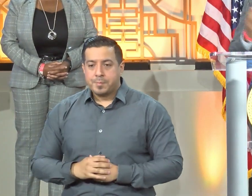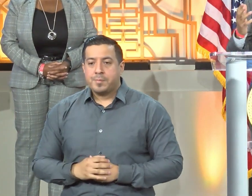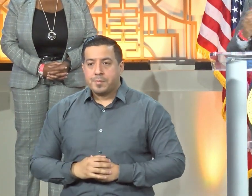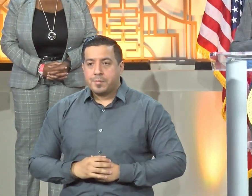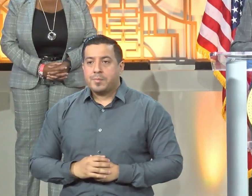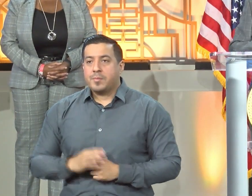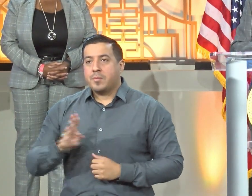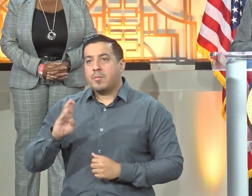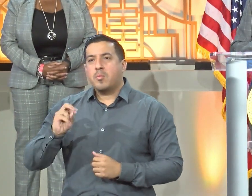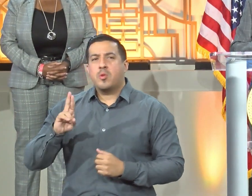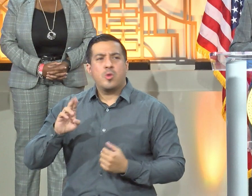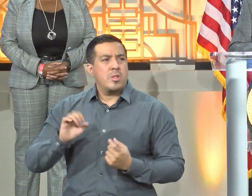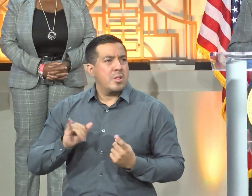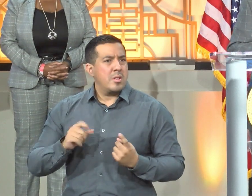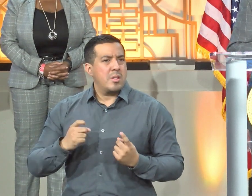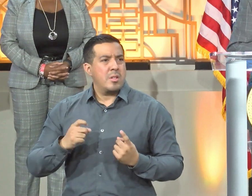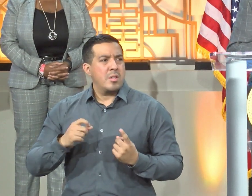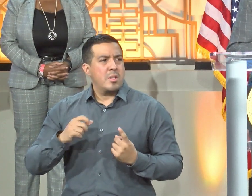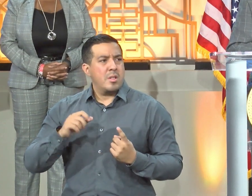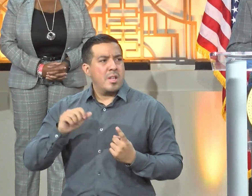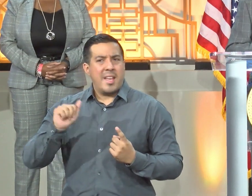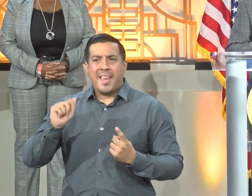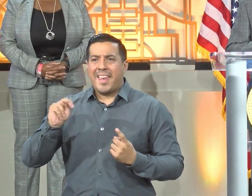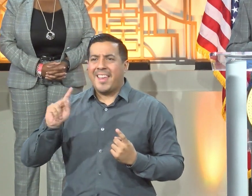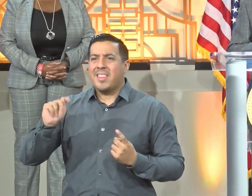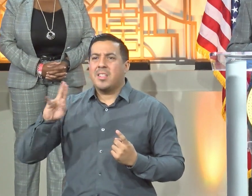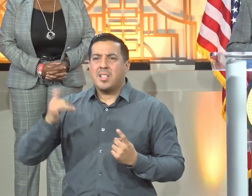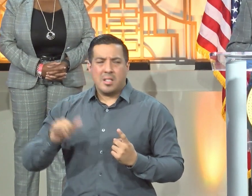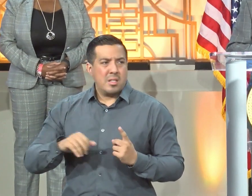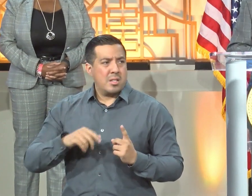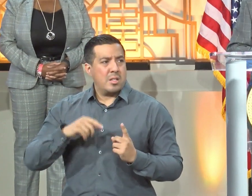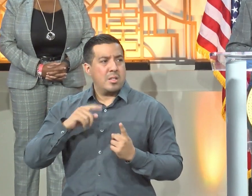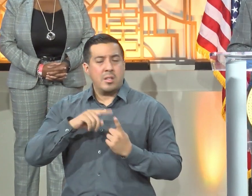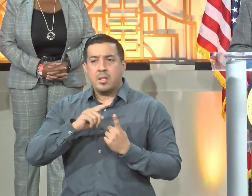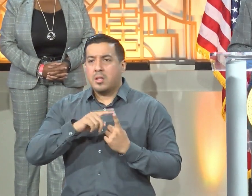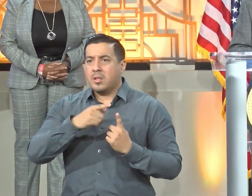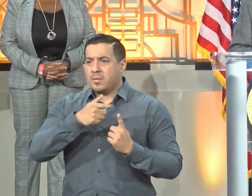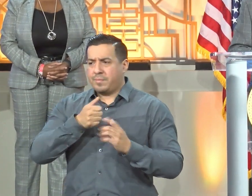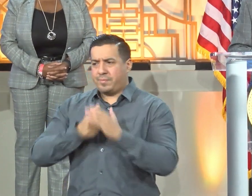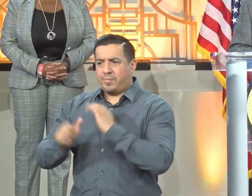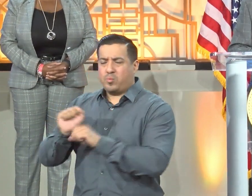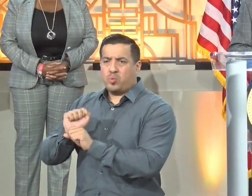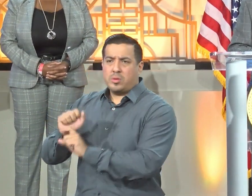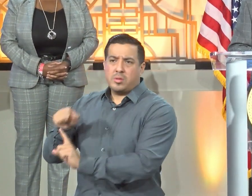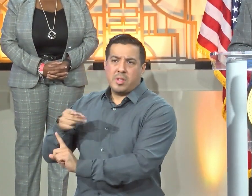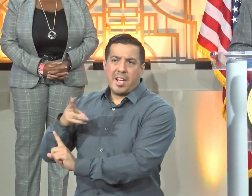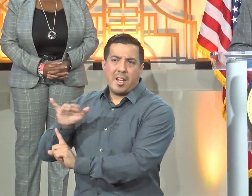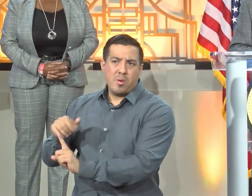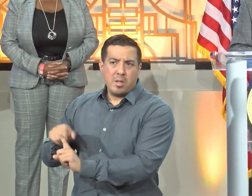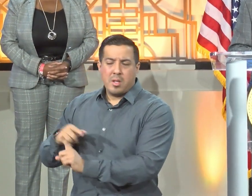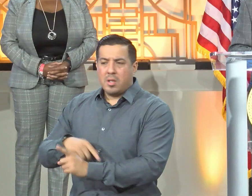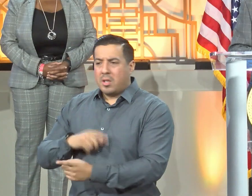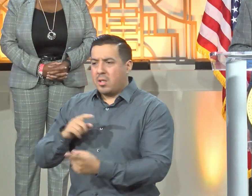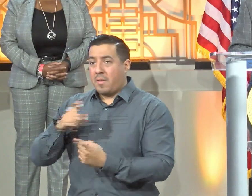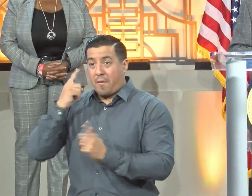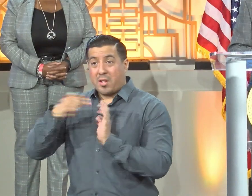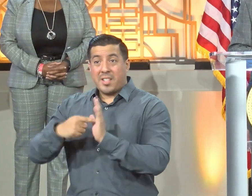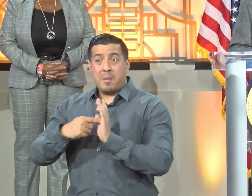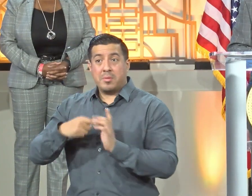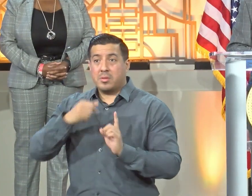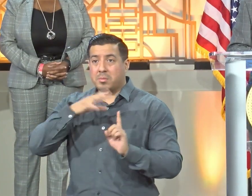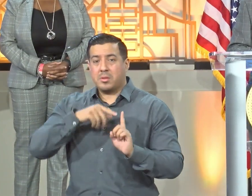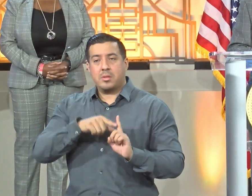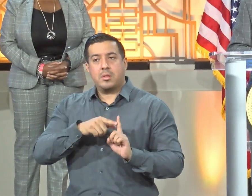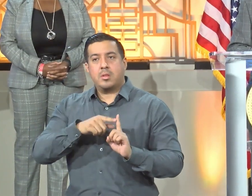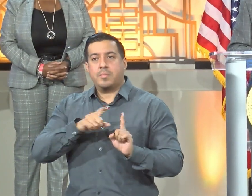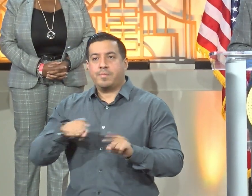Mr. Bowie, where's Anthony Bowie? And Bowie's been under him. And Anthony Bowie, for example, has been